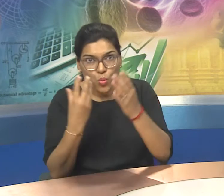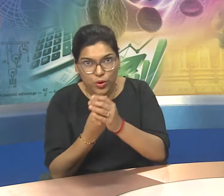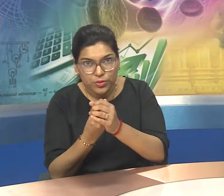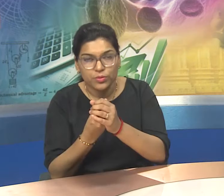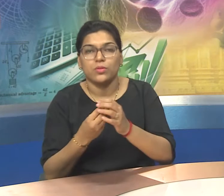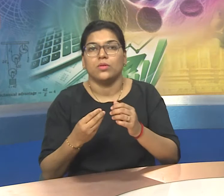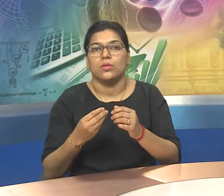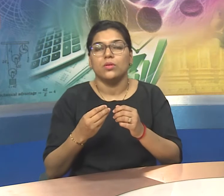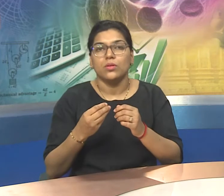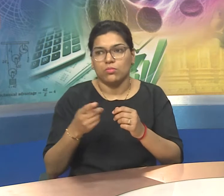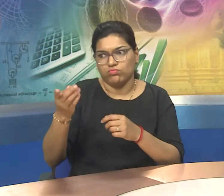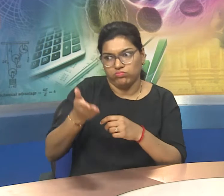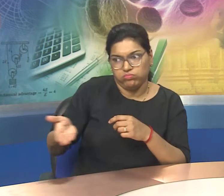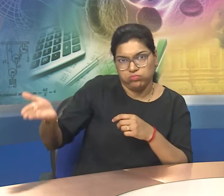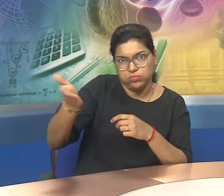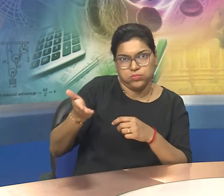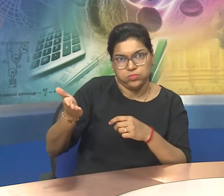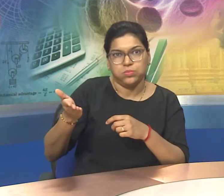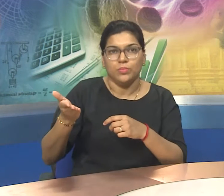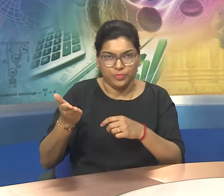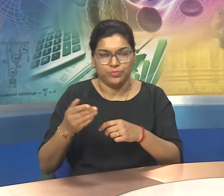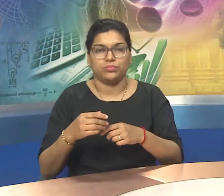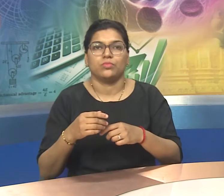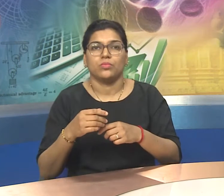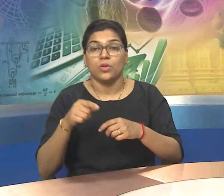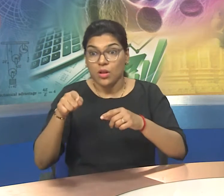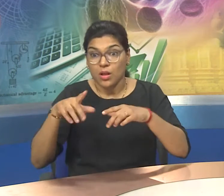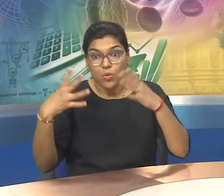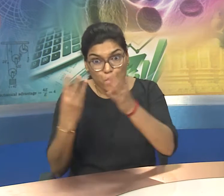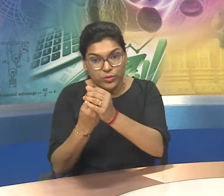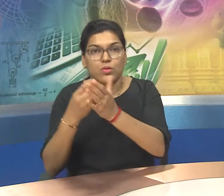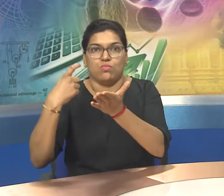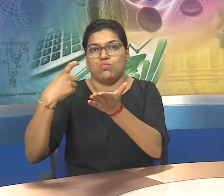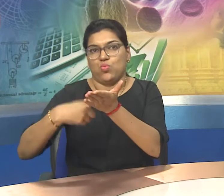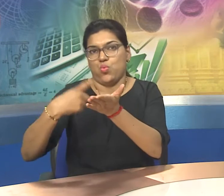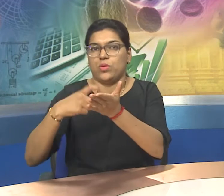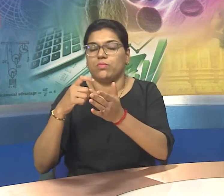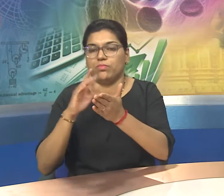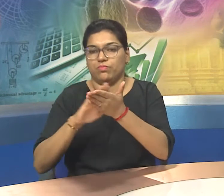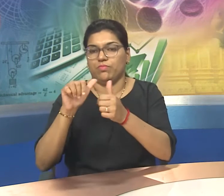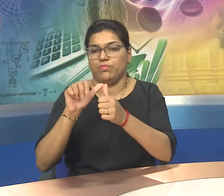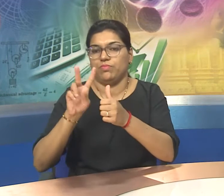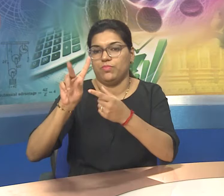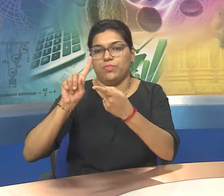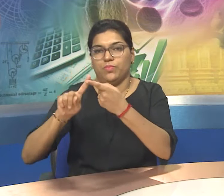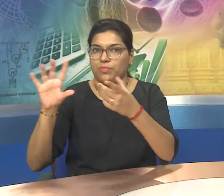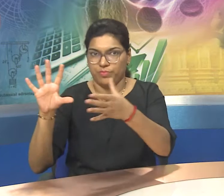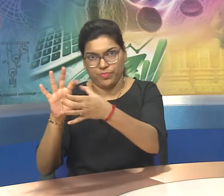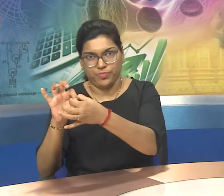you, we, they. With these pronouns we use have.